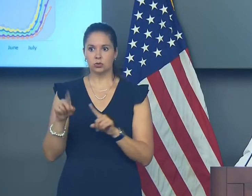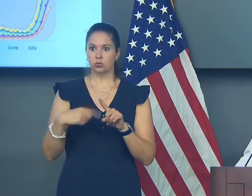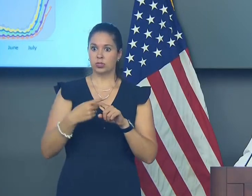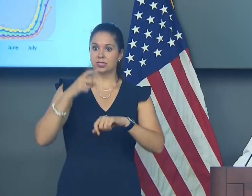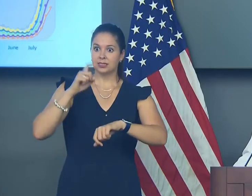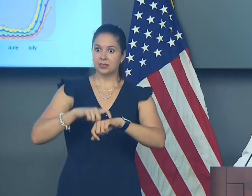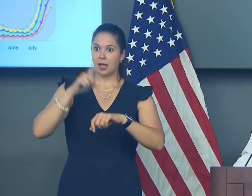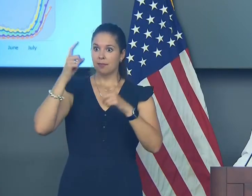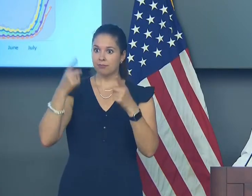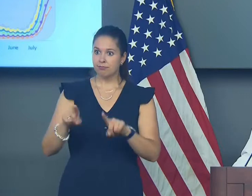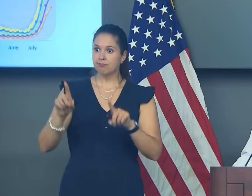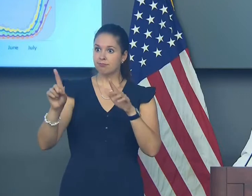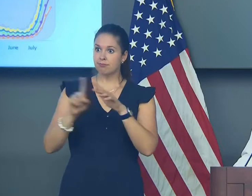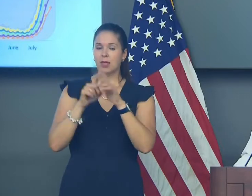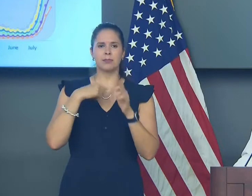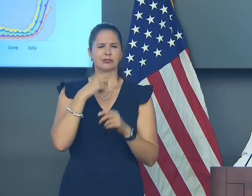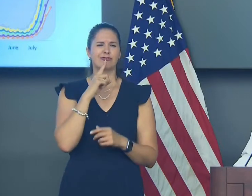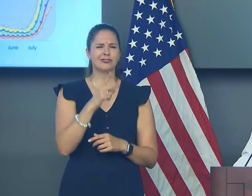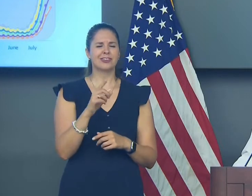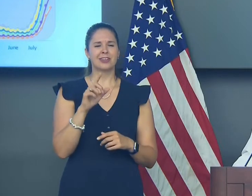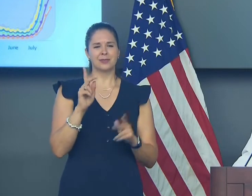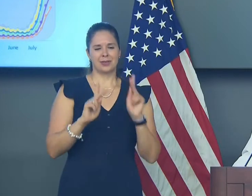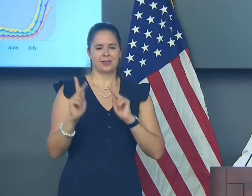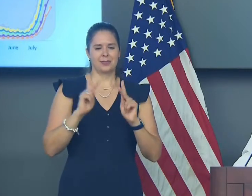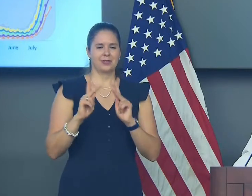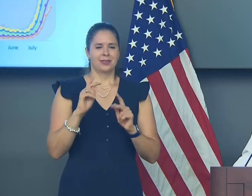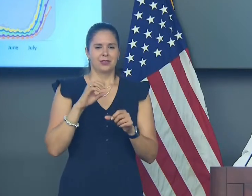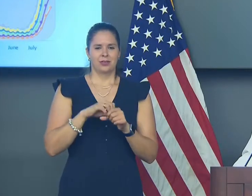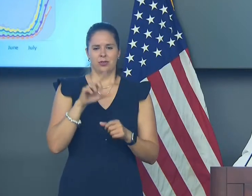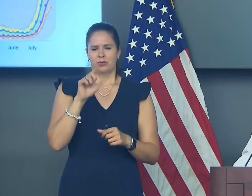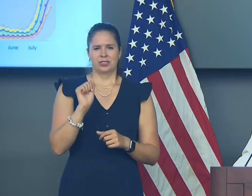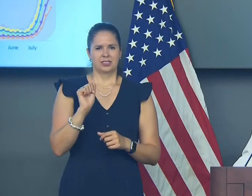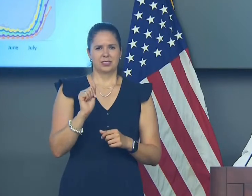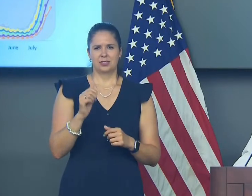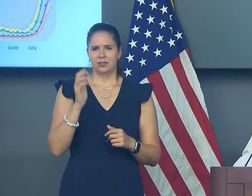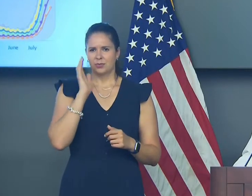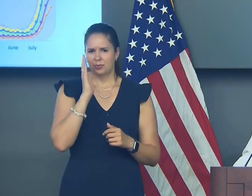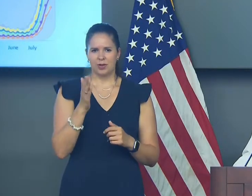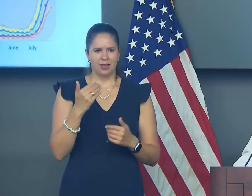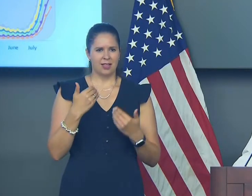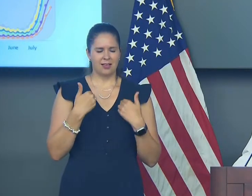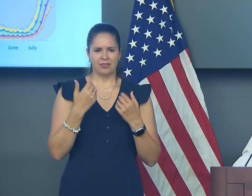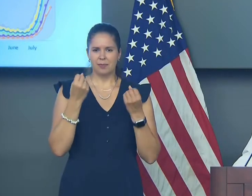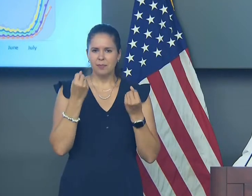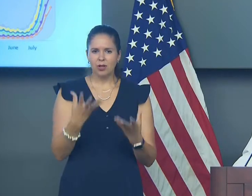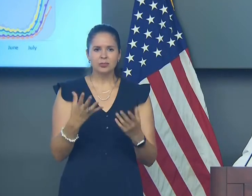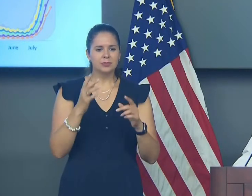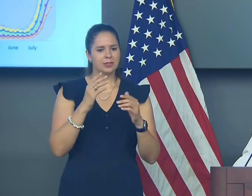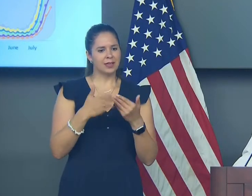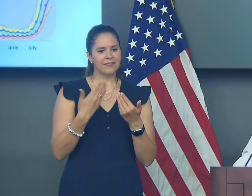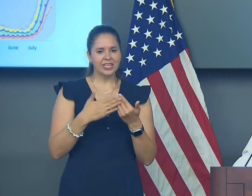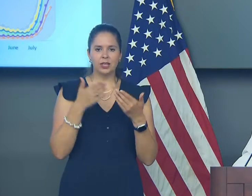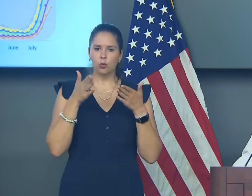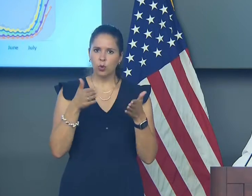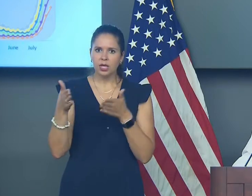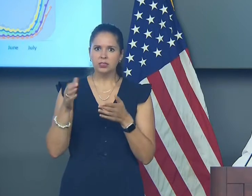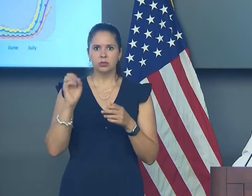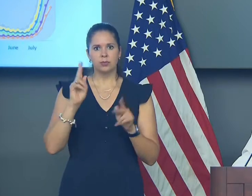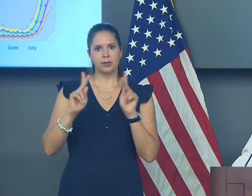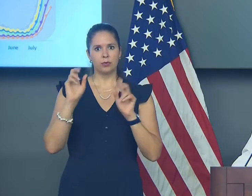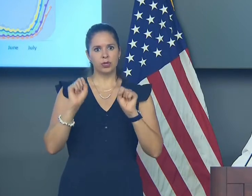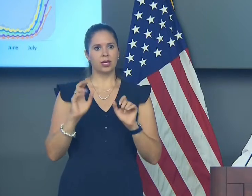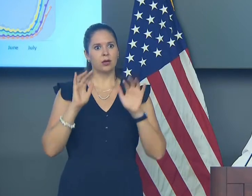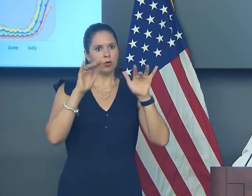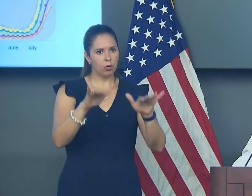time comes, I can assure the people of Louisiana there will be multiple very convenient ways for them to get that